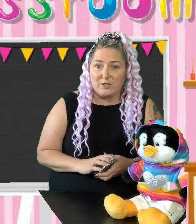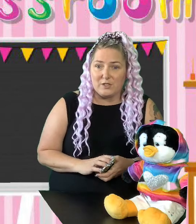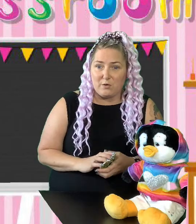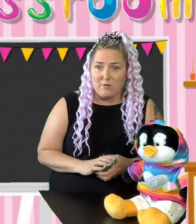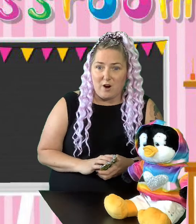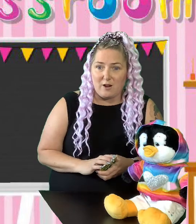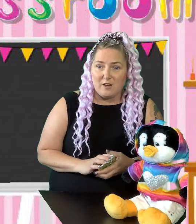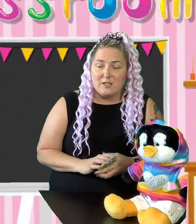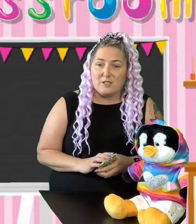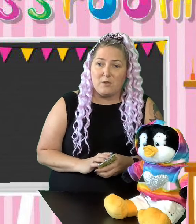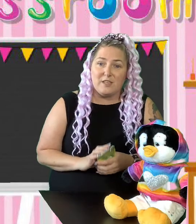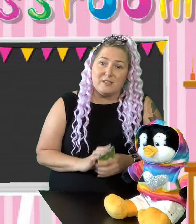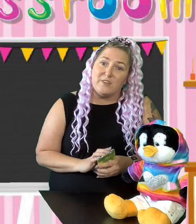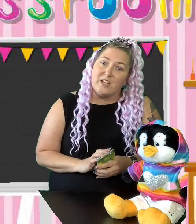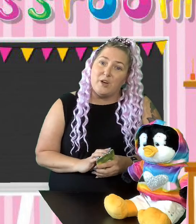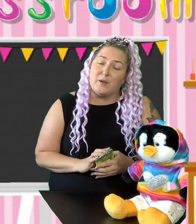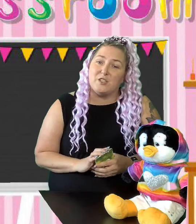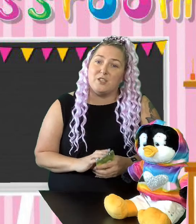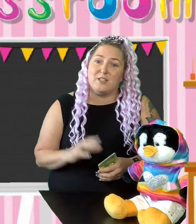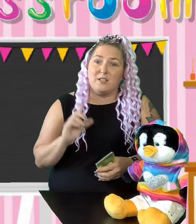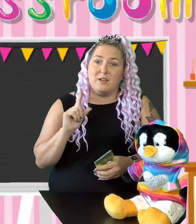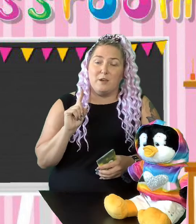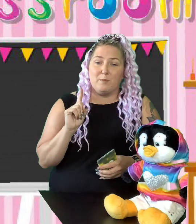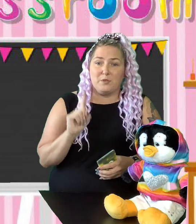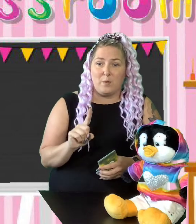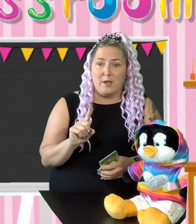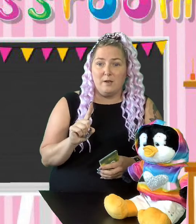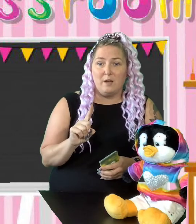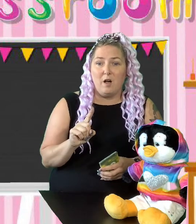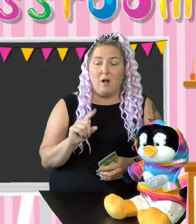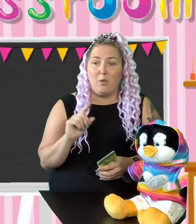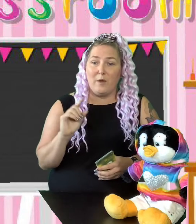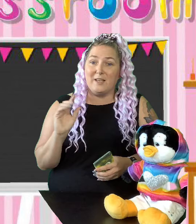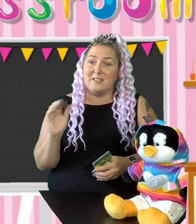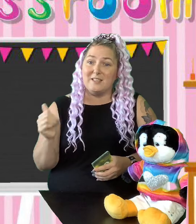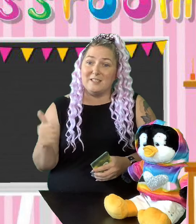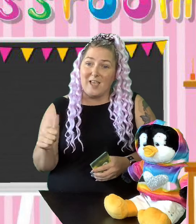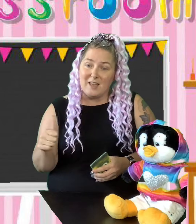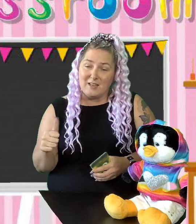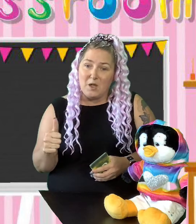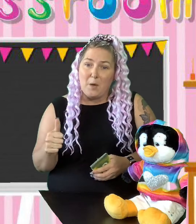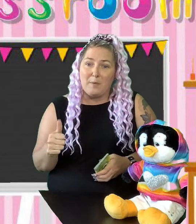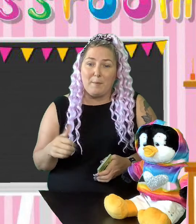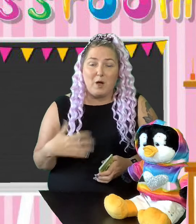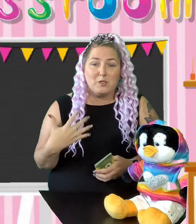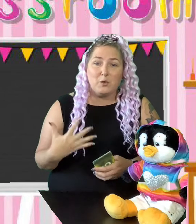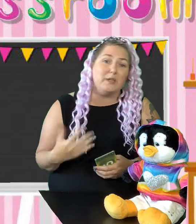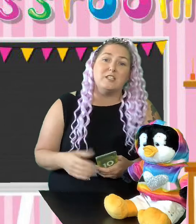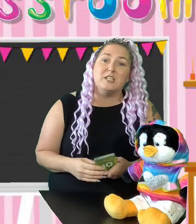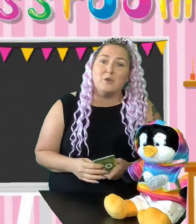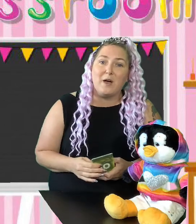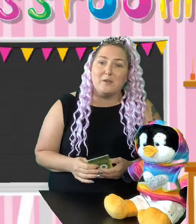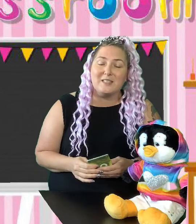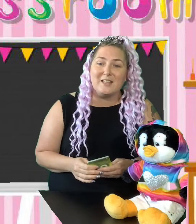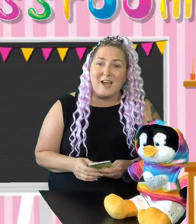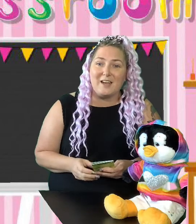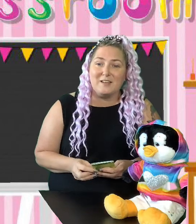so far. So this video is just numbers 1 all the way to 10, but I'm also going to teach you how to sign